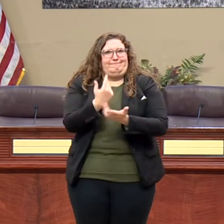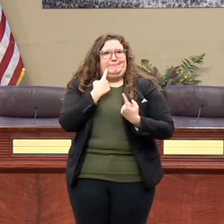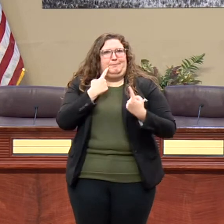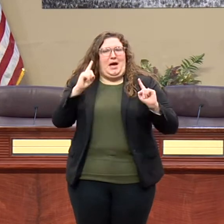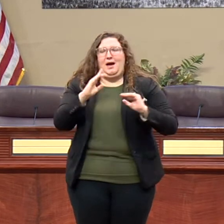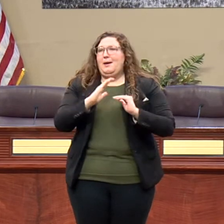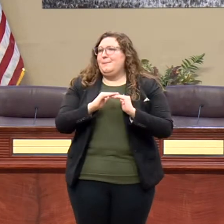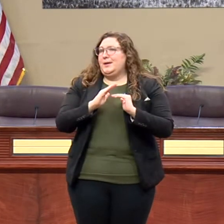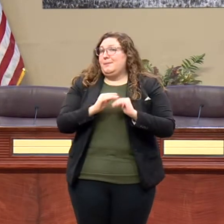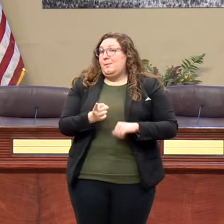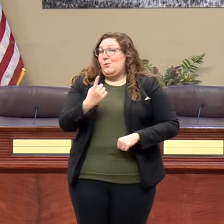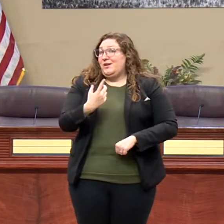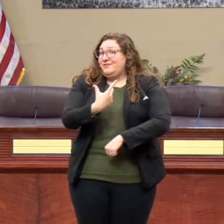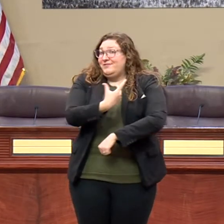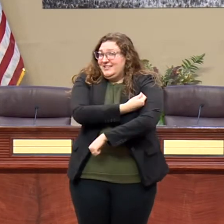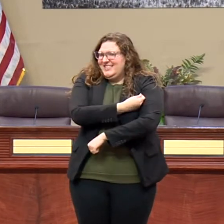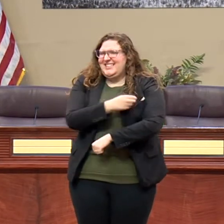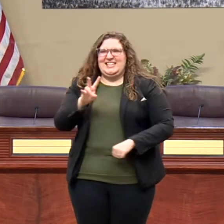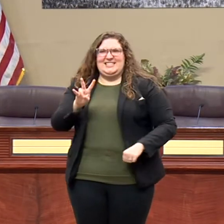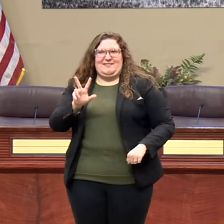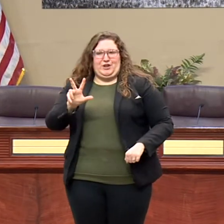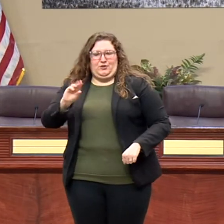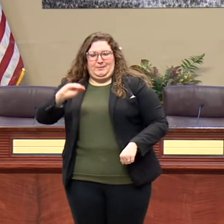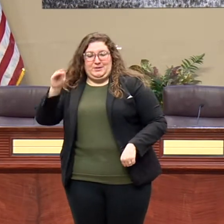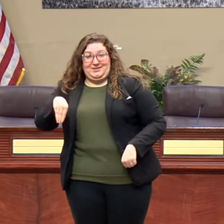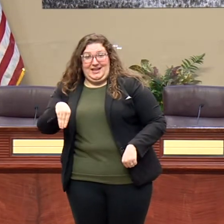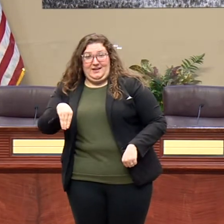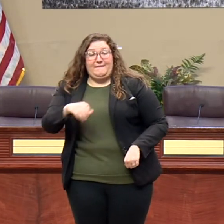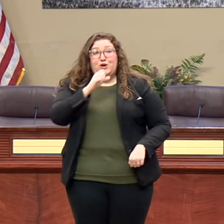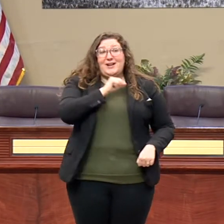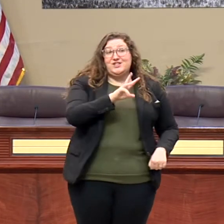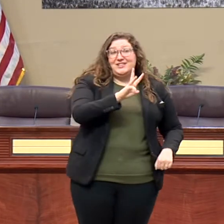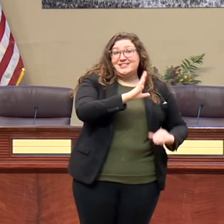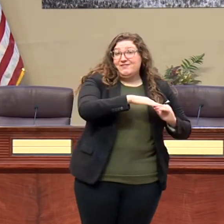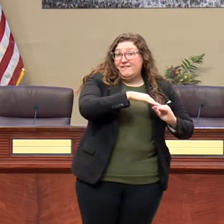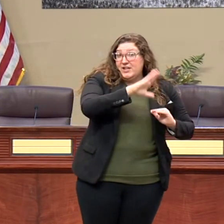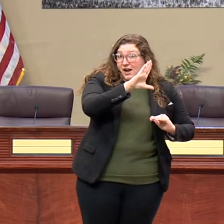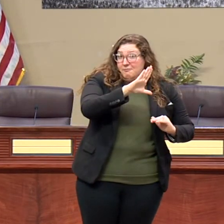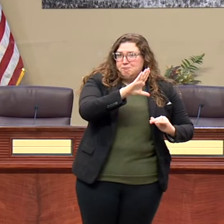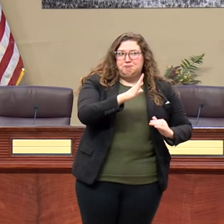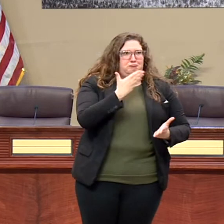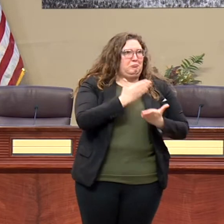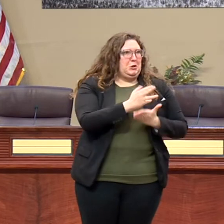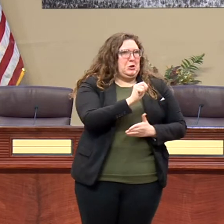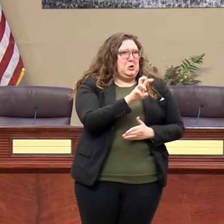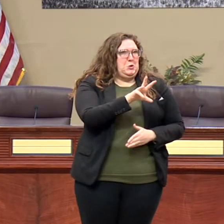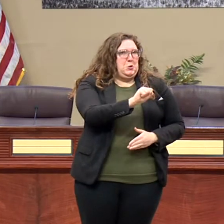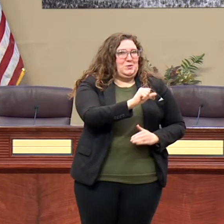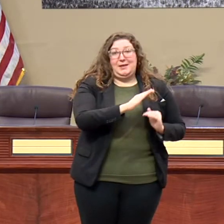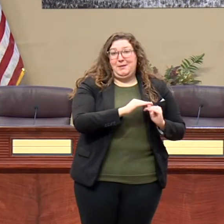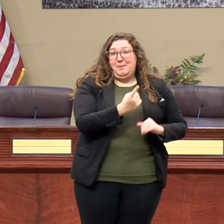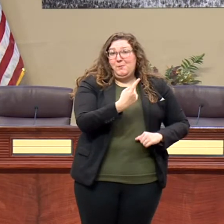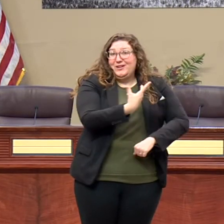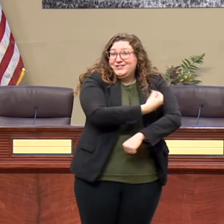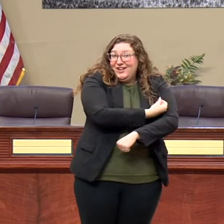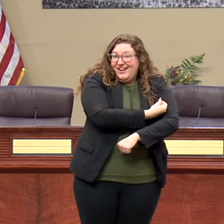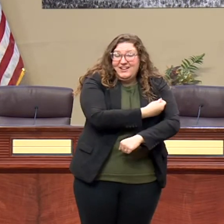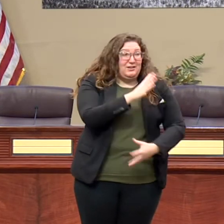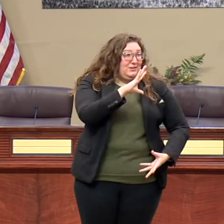is 73%. For 65 and up, we're encouraged to see that those with at least one dose of vaccine is